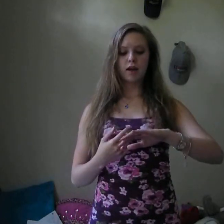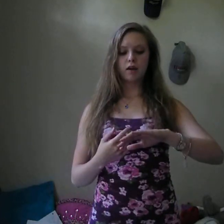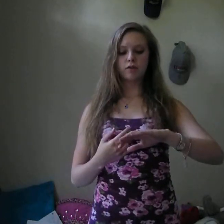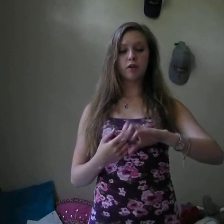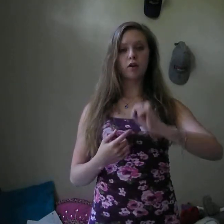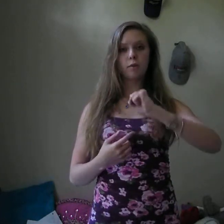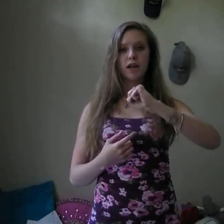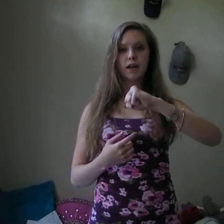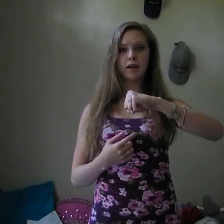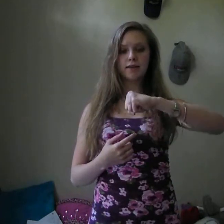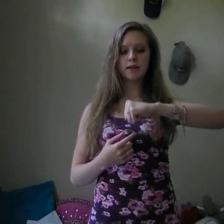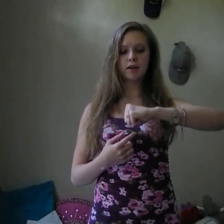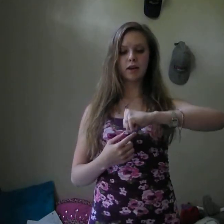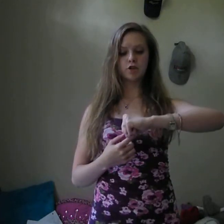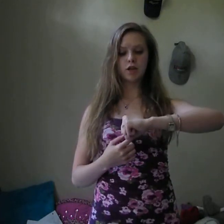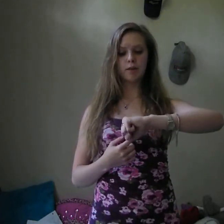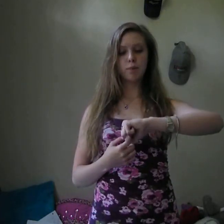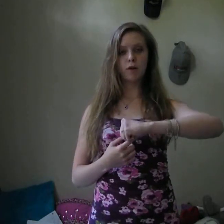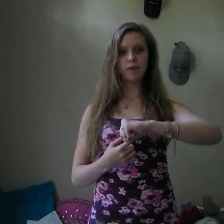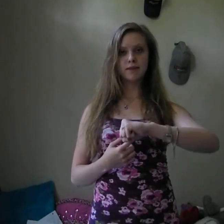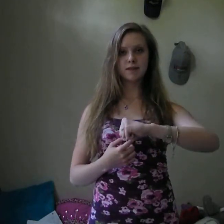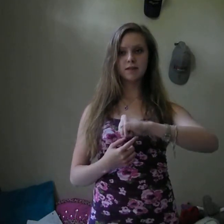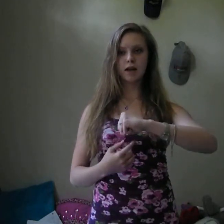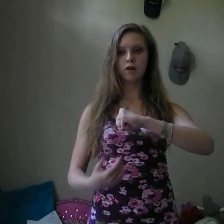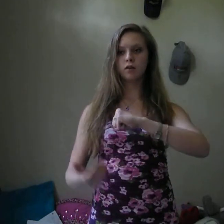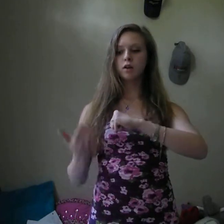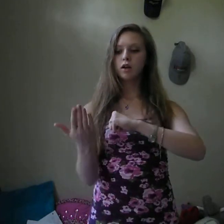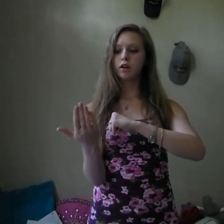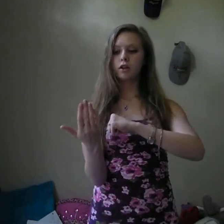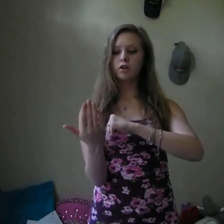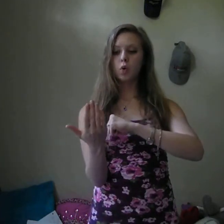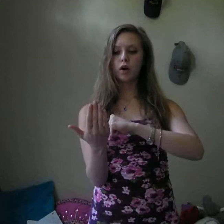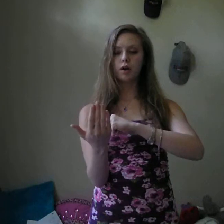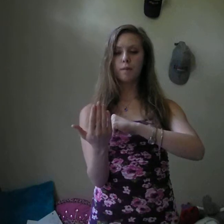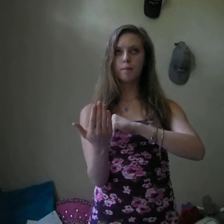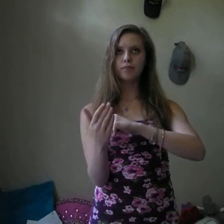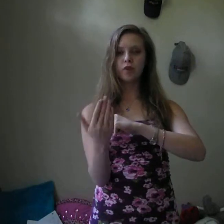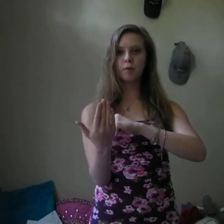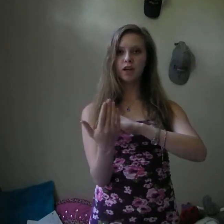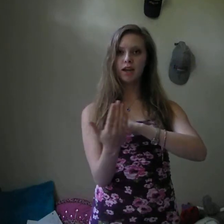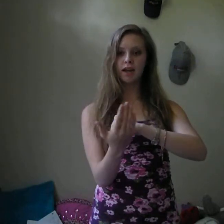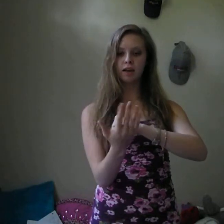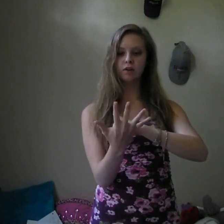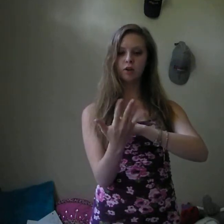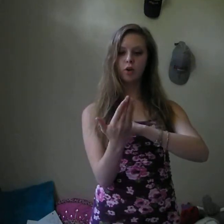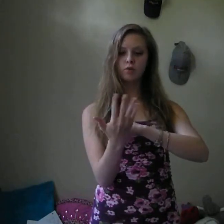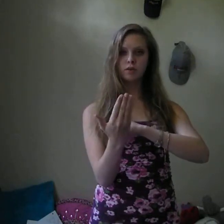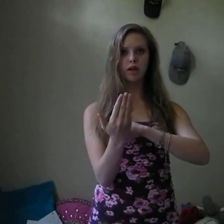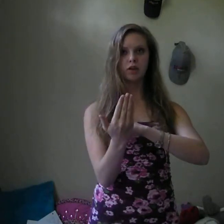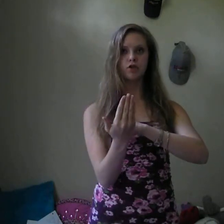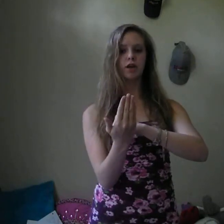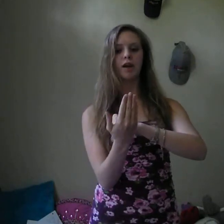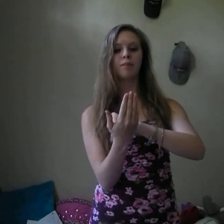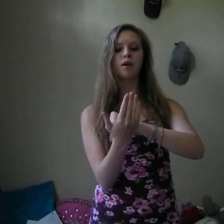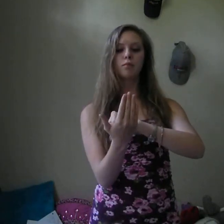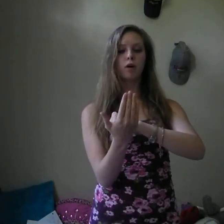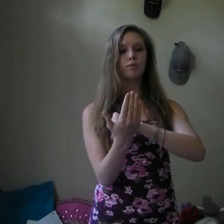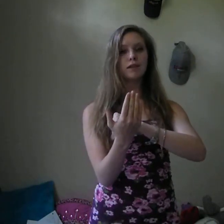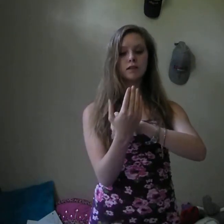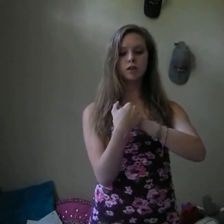have your non-dominant hand, S hand shape, palm facing down, and your dominant hand, closed hand shape, palm facing